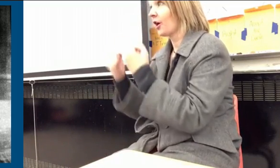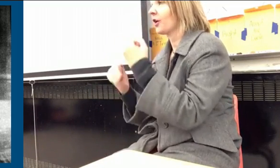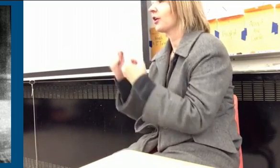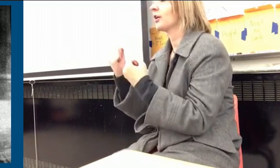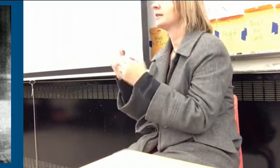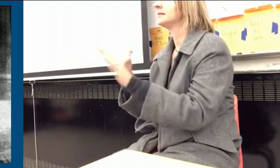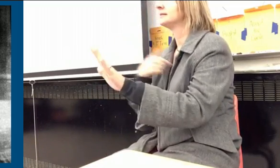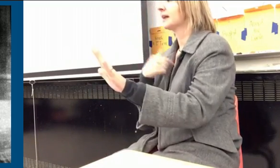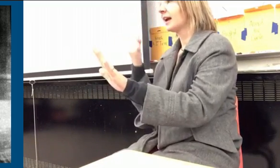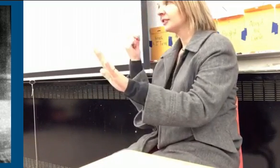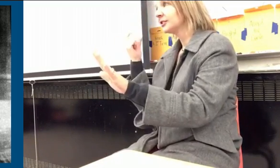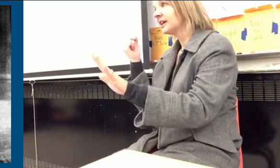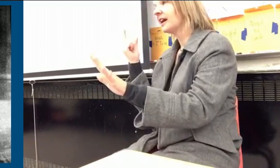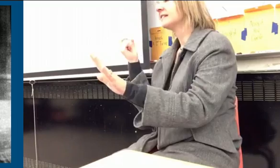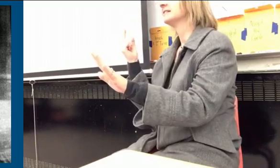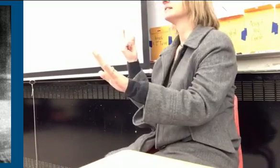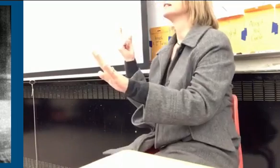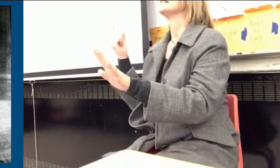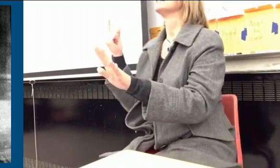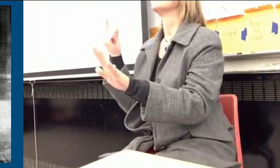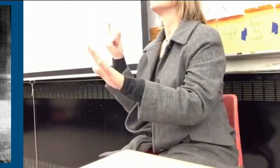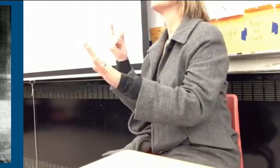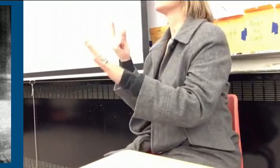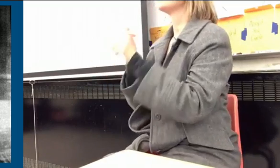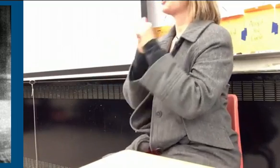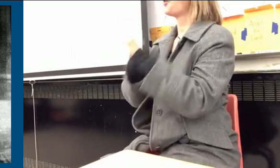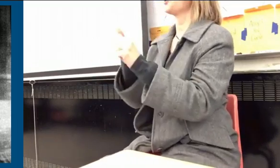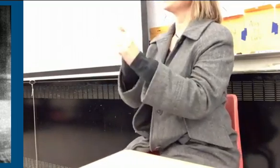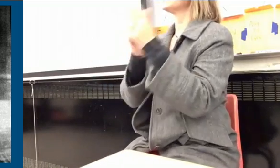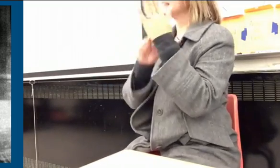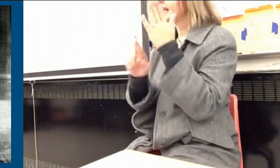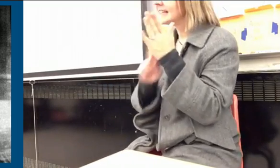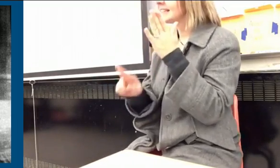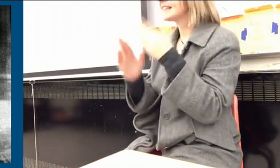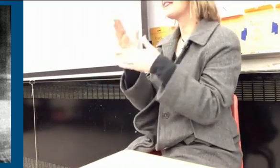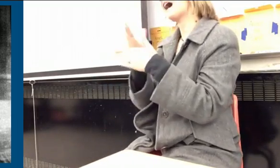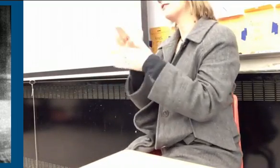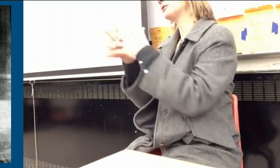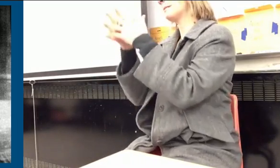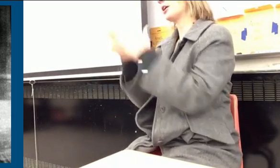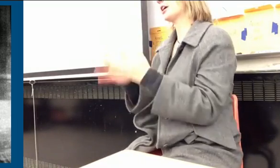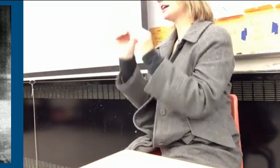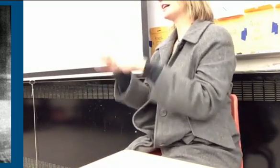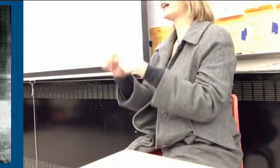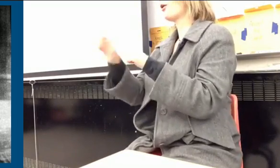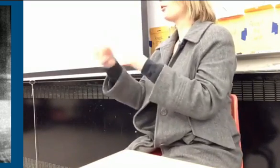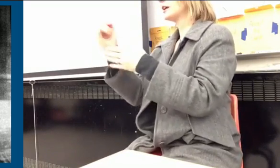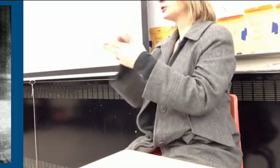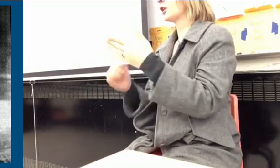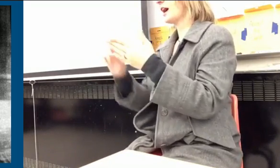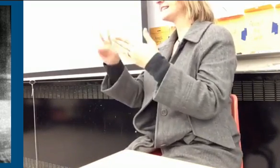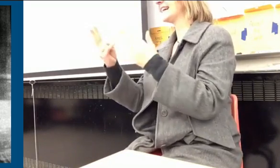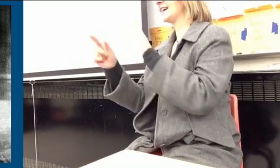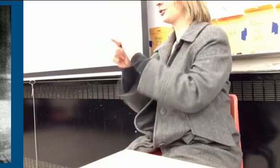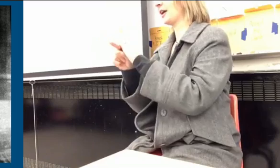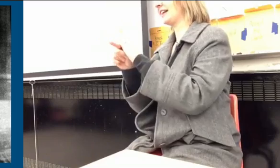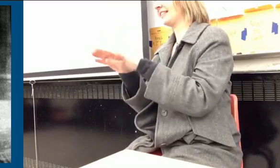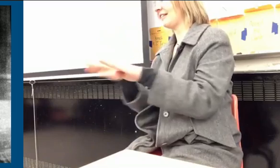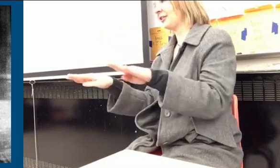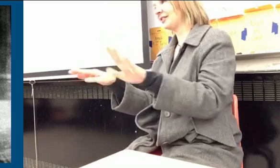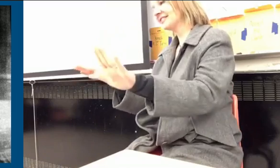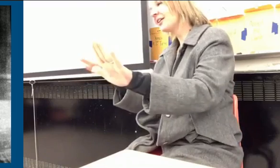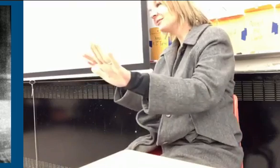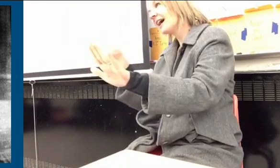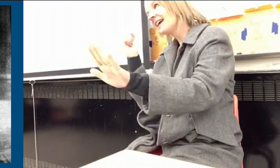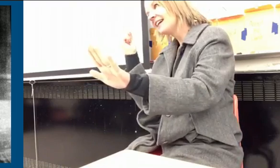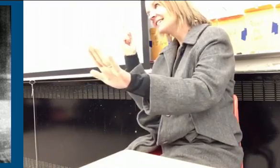I understand that according to studies, the average American can only draw at a second grade level. So I'm not